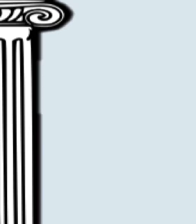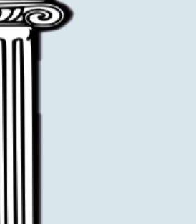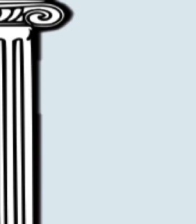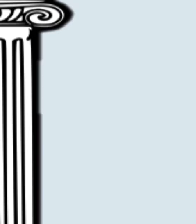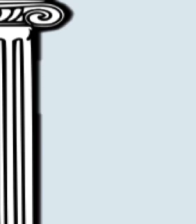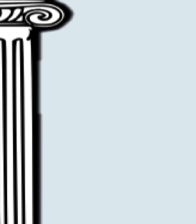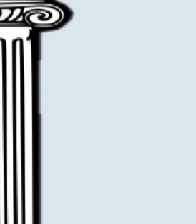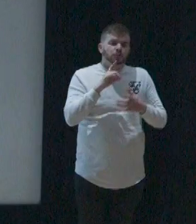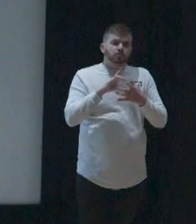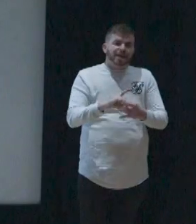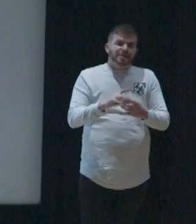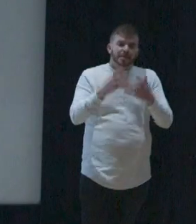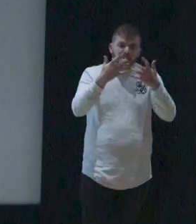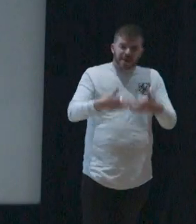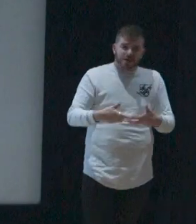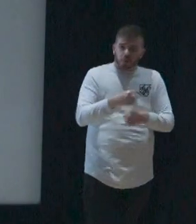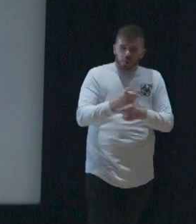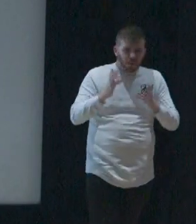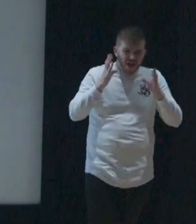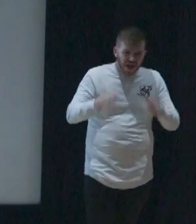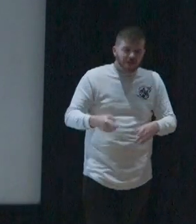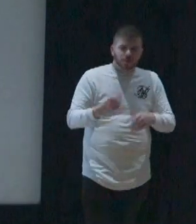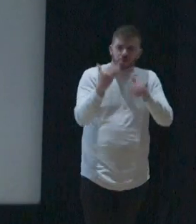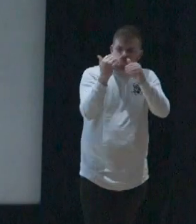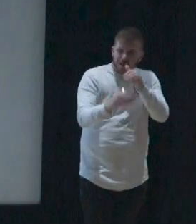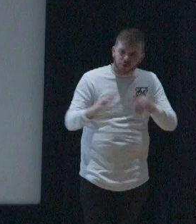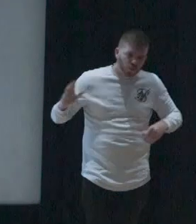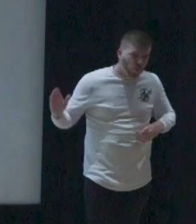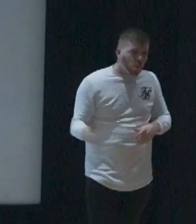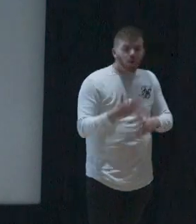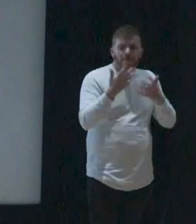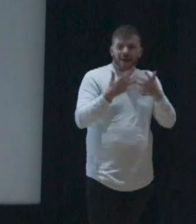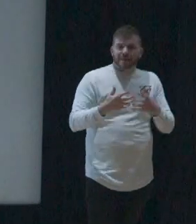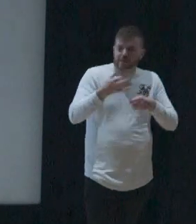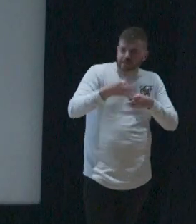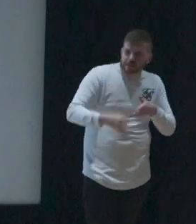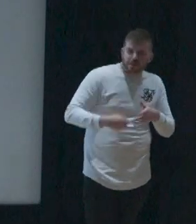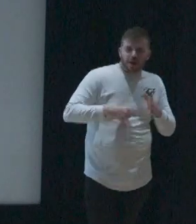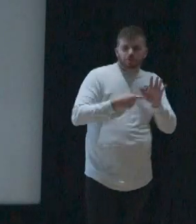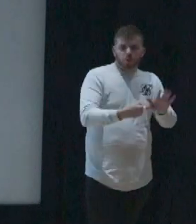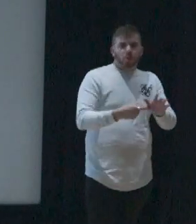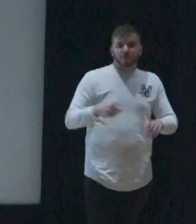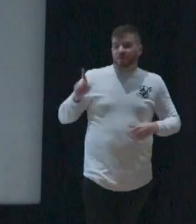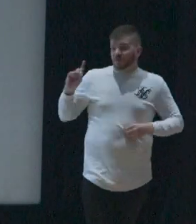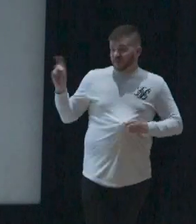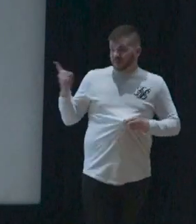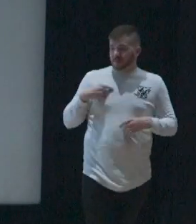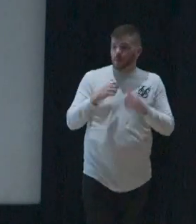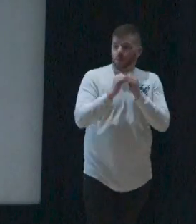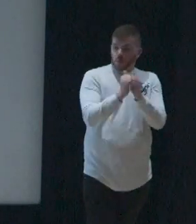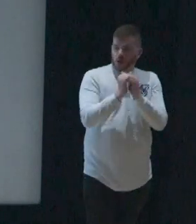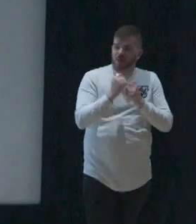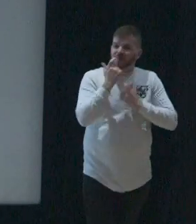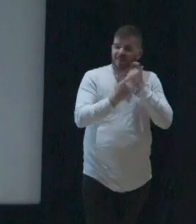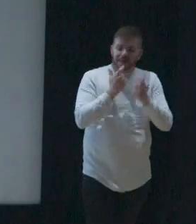related mechanic? Now, you don't have to message every single mechanic in as much detail as I've shown for some of these, but it is really worth thinking